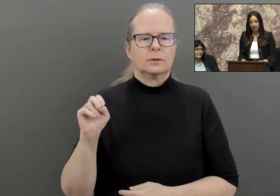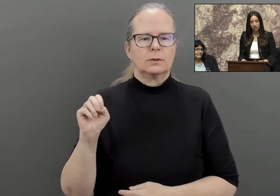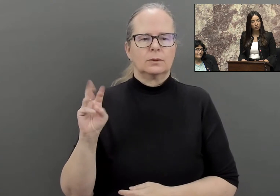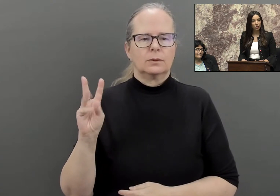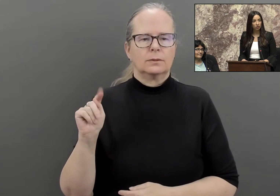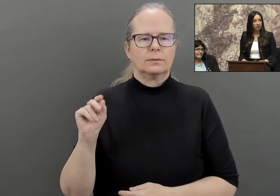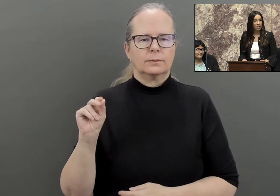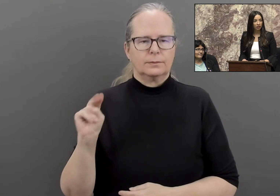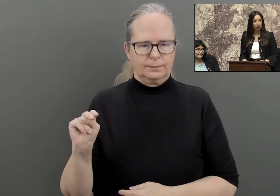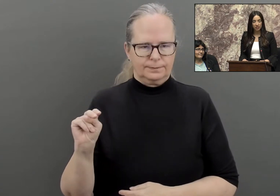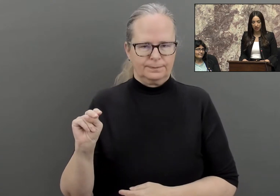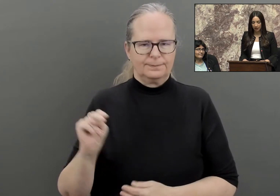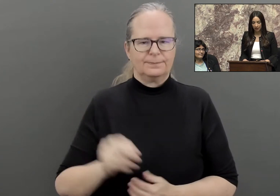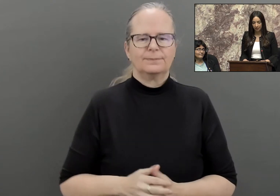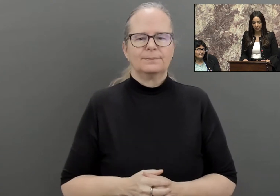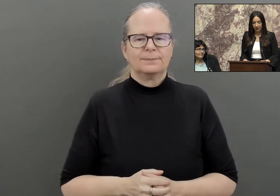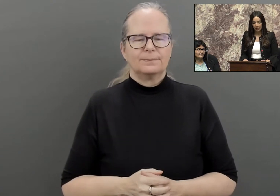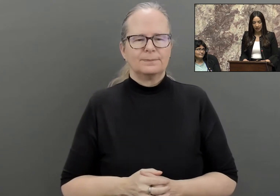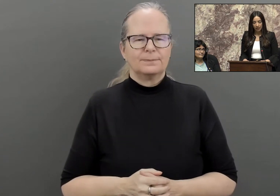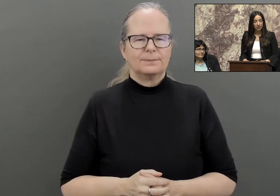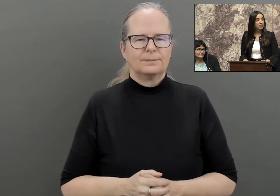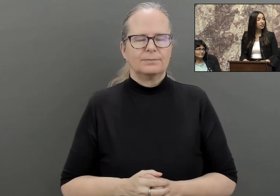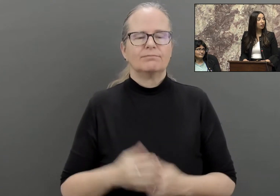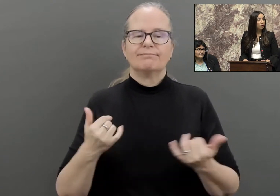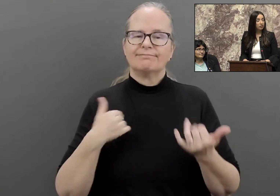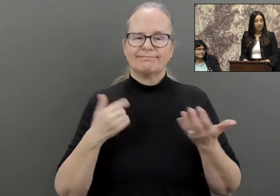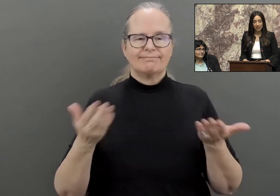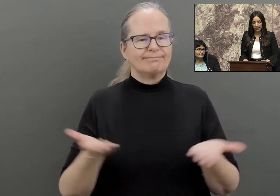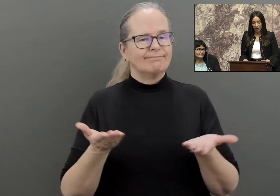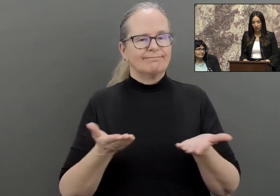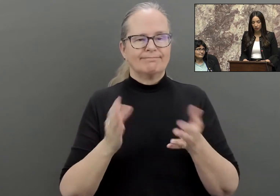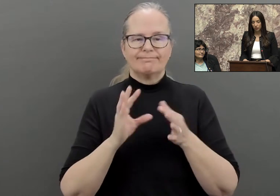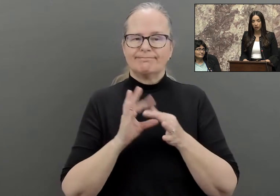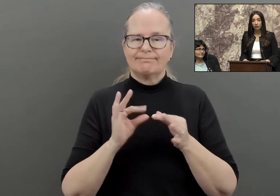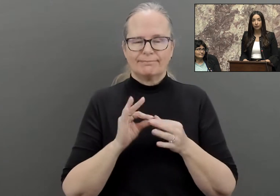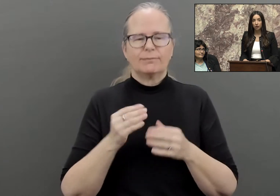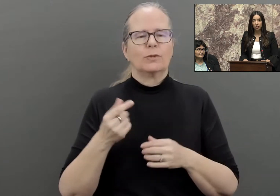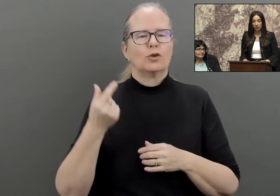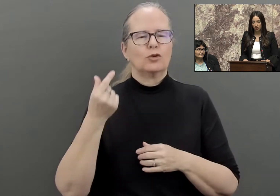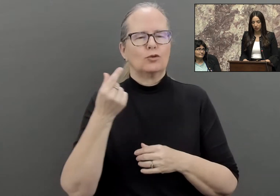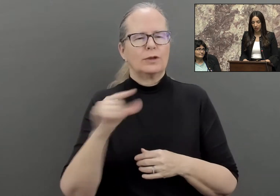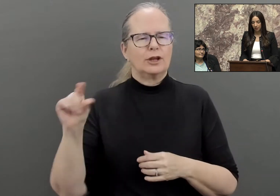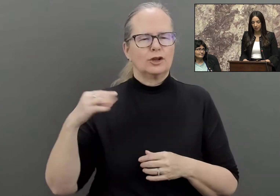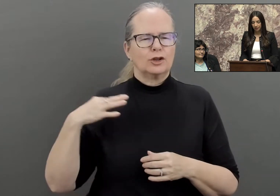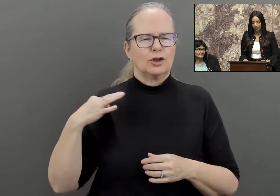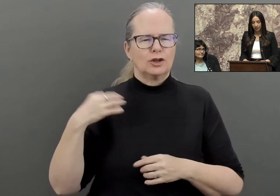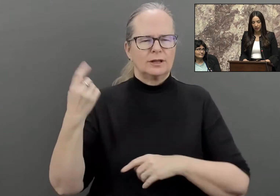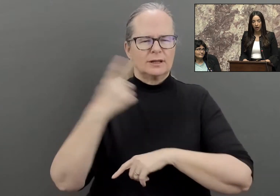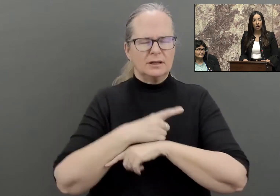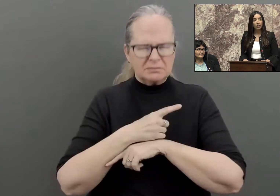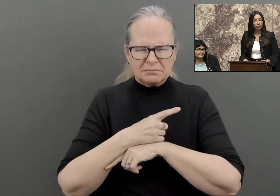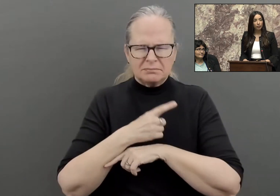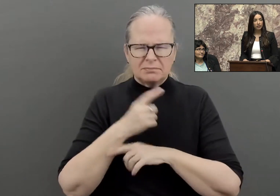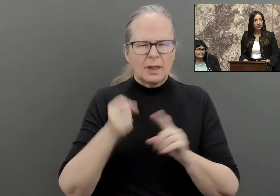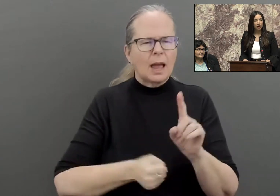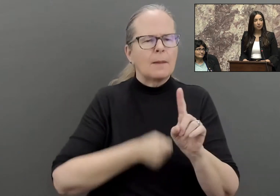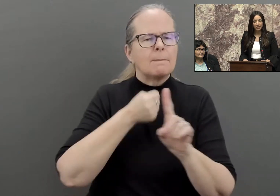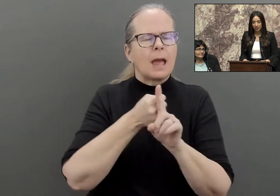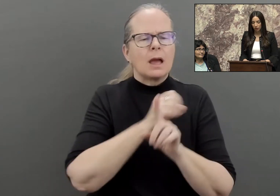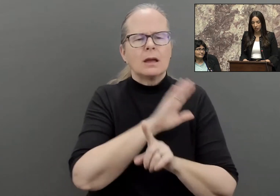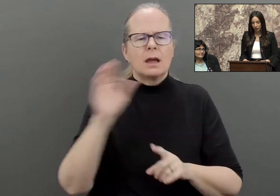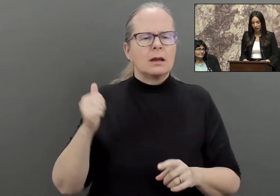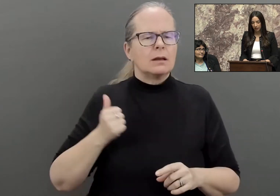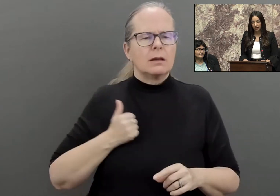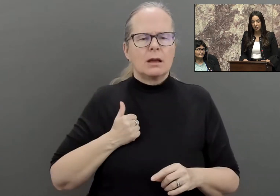organ and tissue donors have across Canada. This year marks the 6th anniversary of the first Green Shirt Day. Our government and